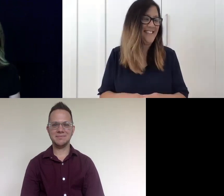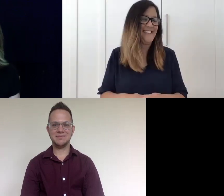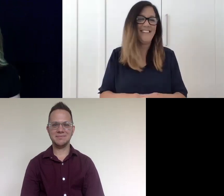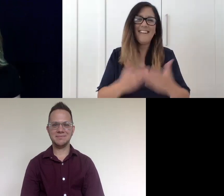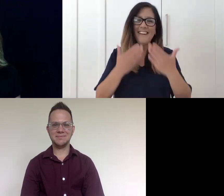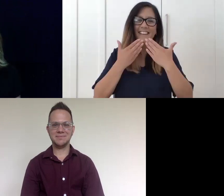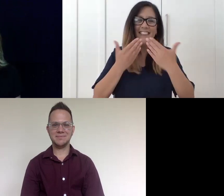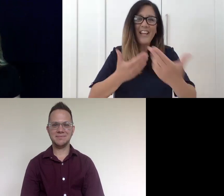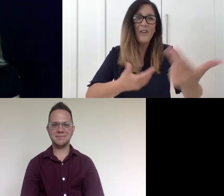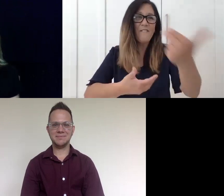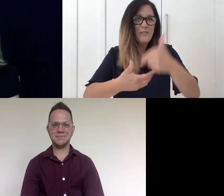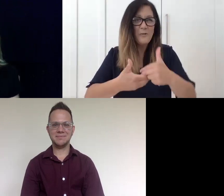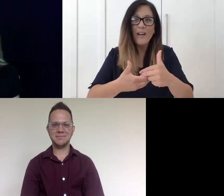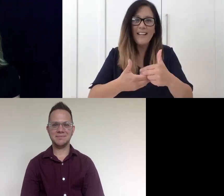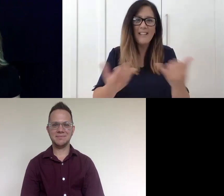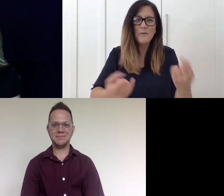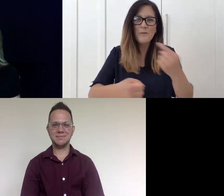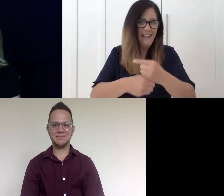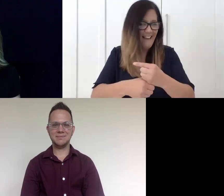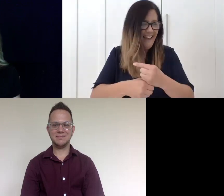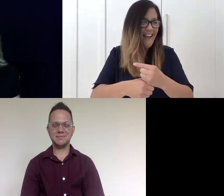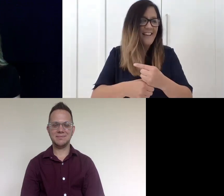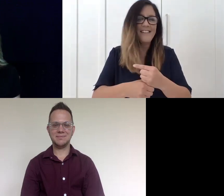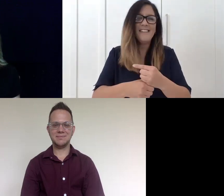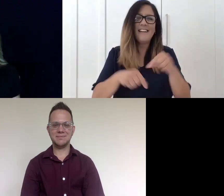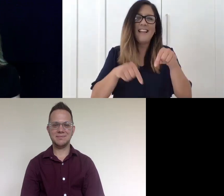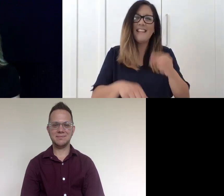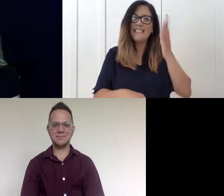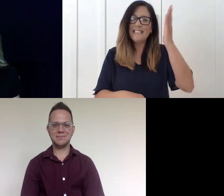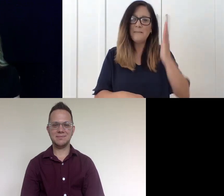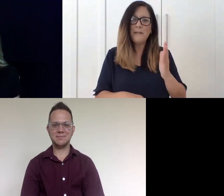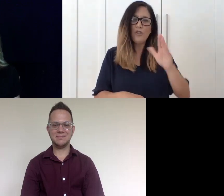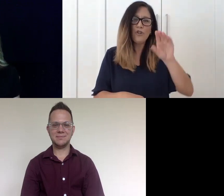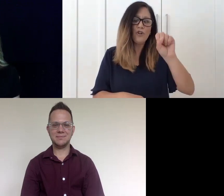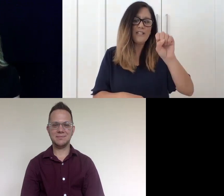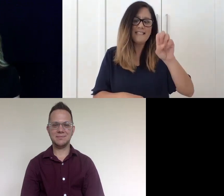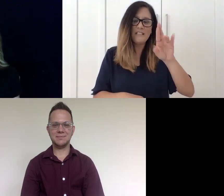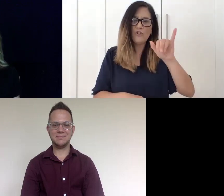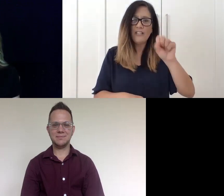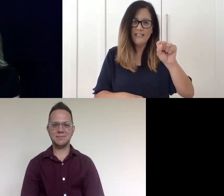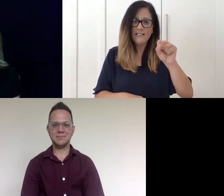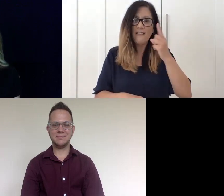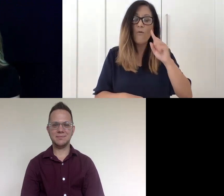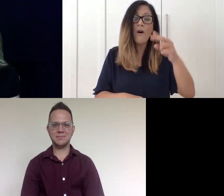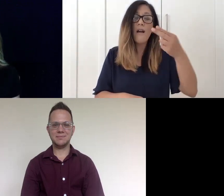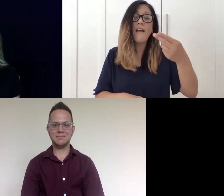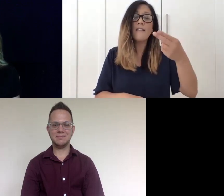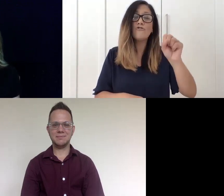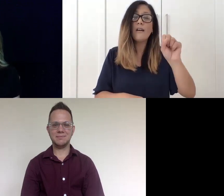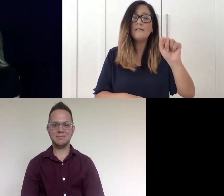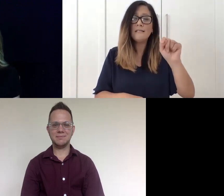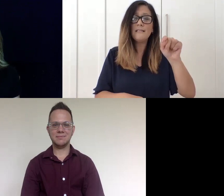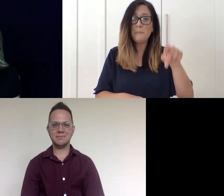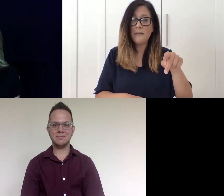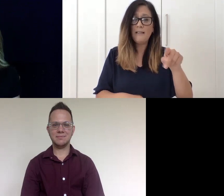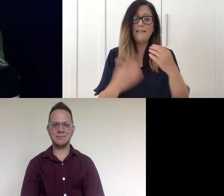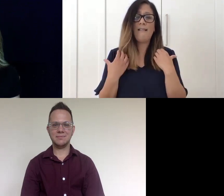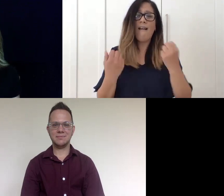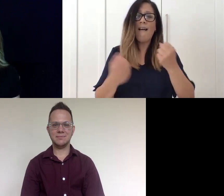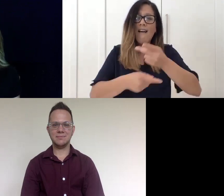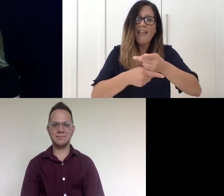Hello, everyone. Thank you for joining us here today. This is our speaker series